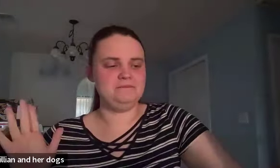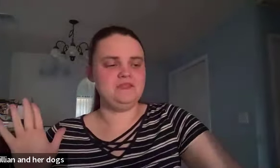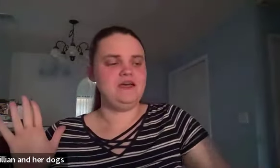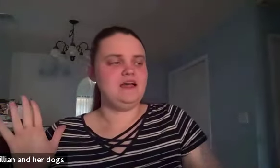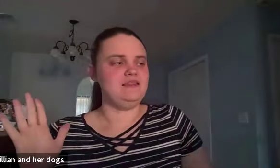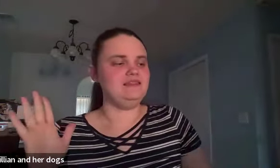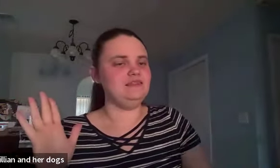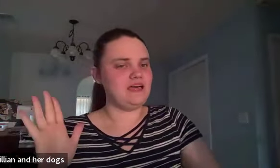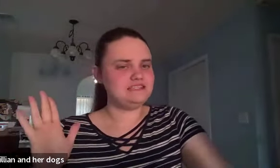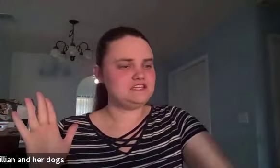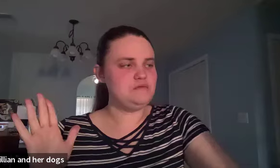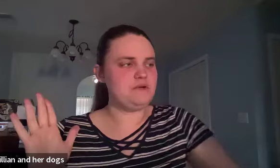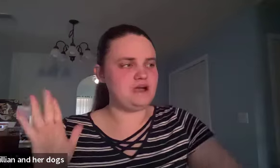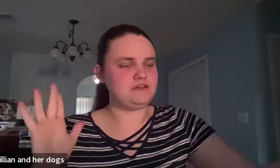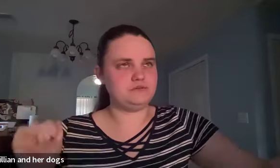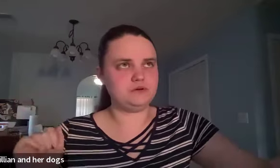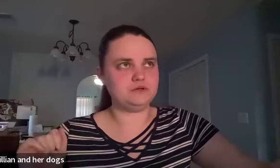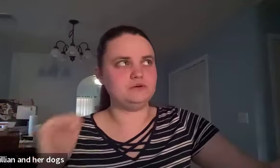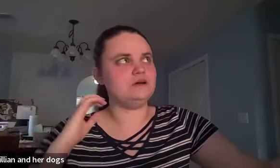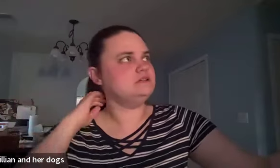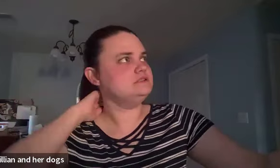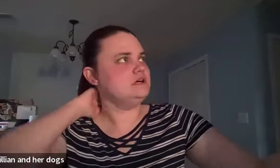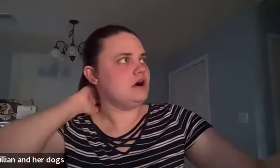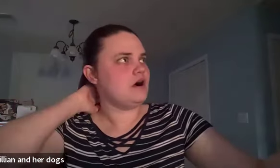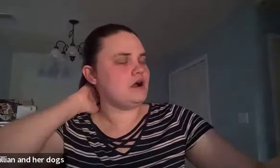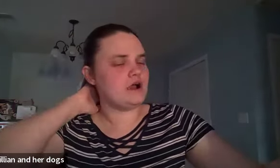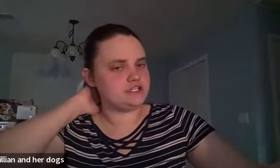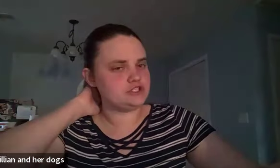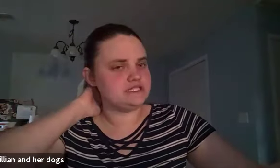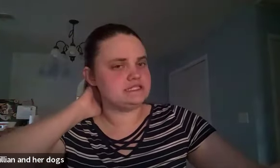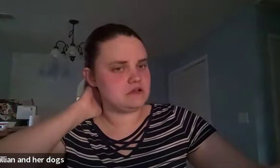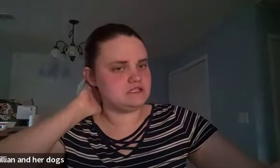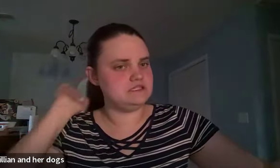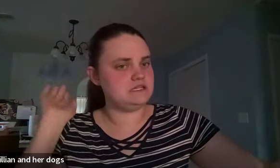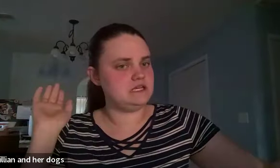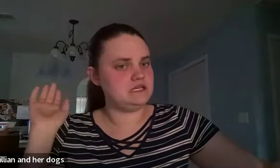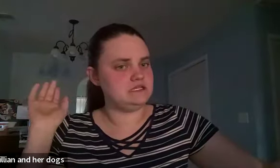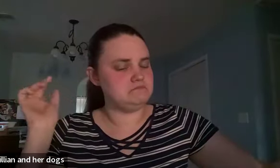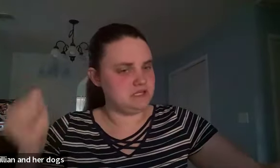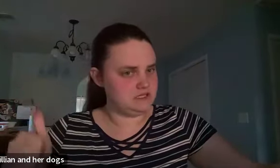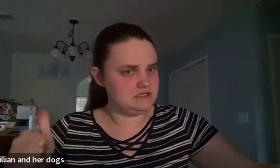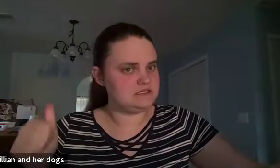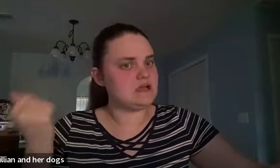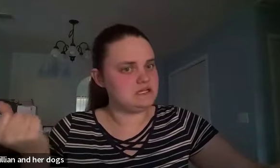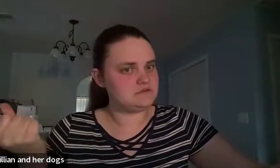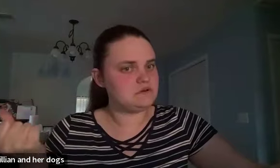Okay, let's go back through our hundreds, thousands, and millions signs real